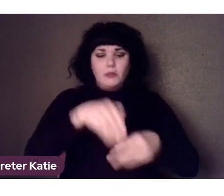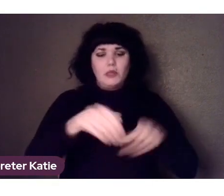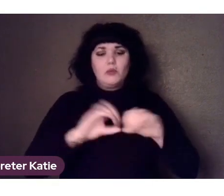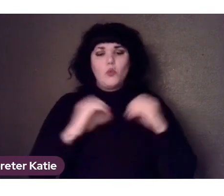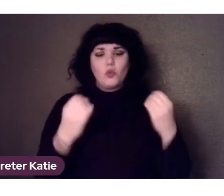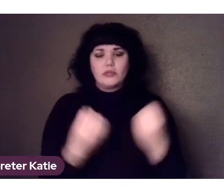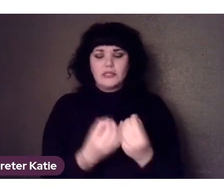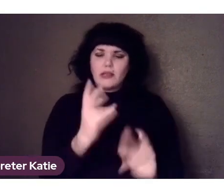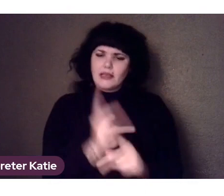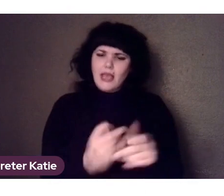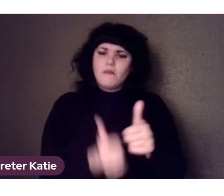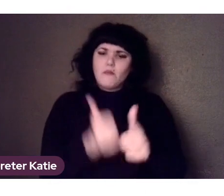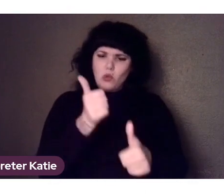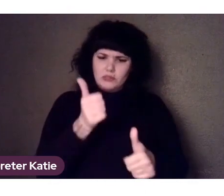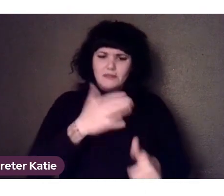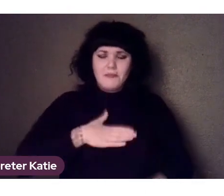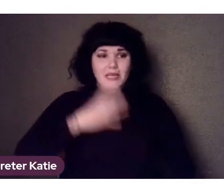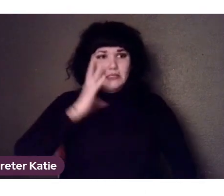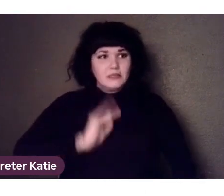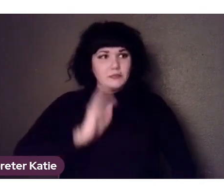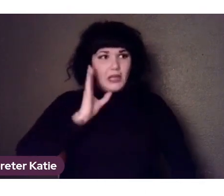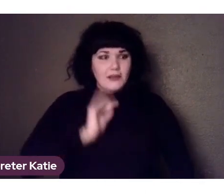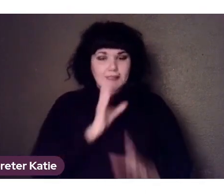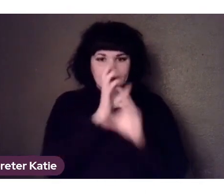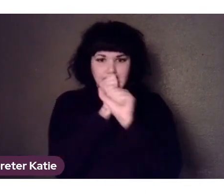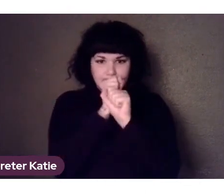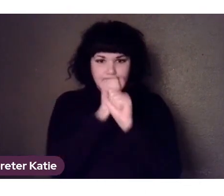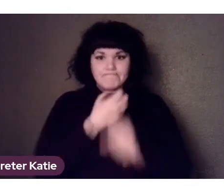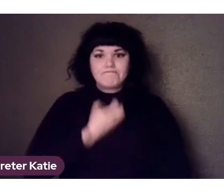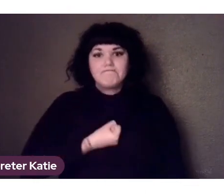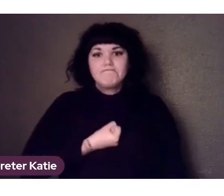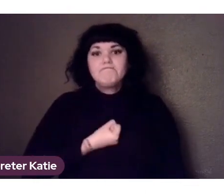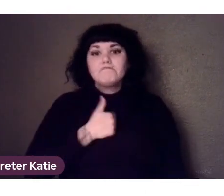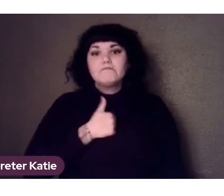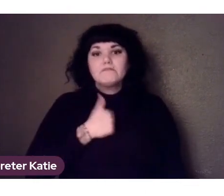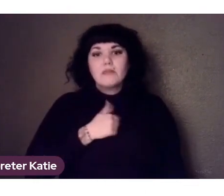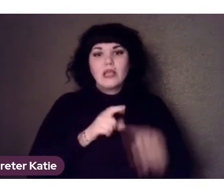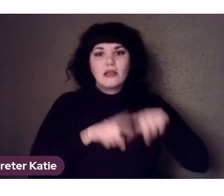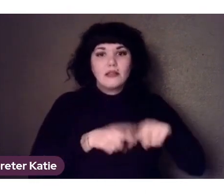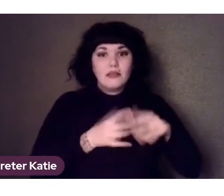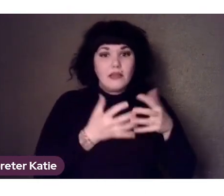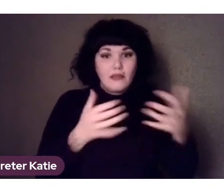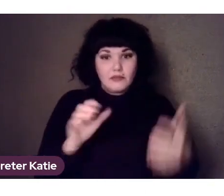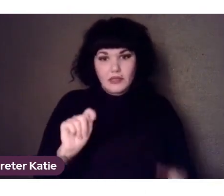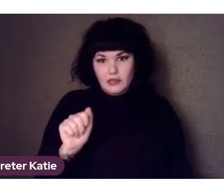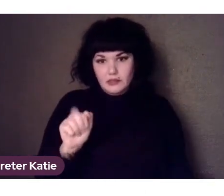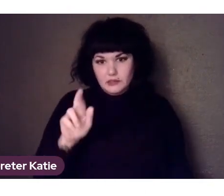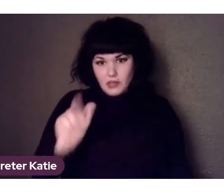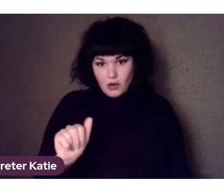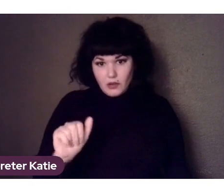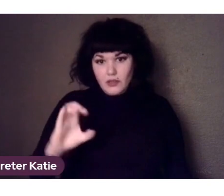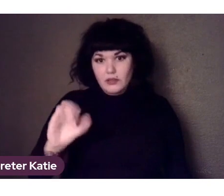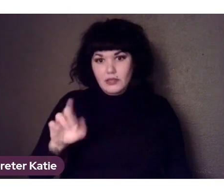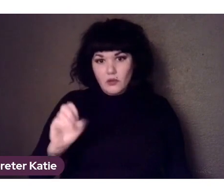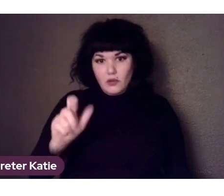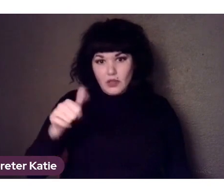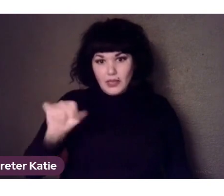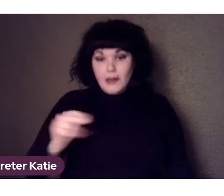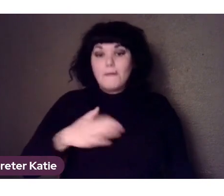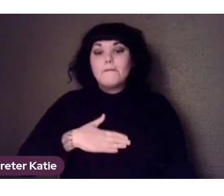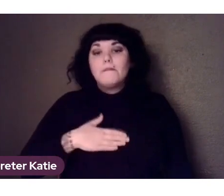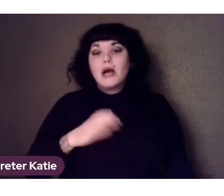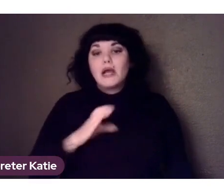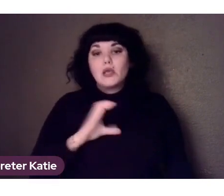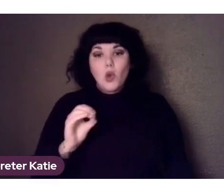of what I was going through to myself, and I leaned heavily on Tara and Carolyn, my co-directors. They